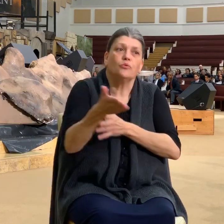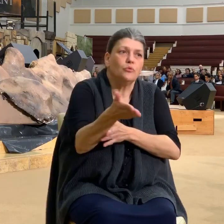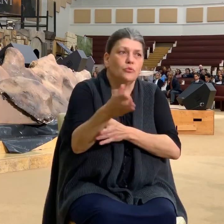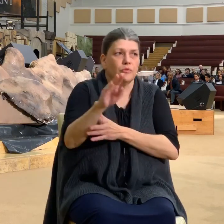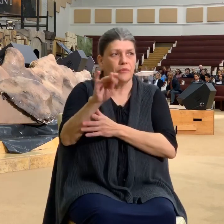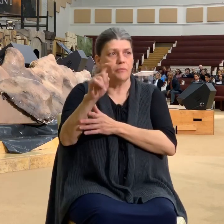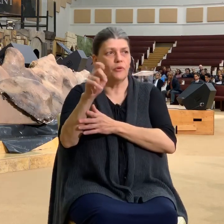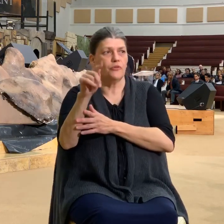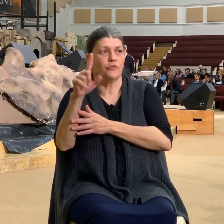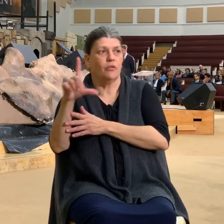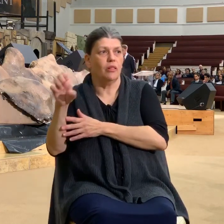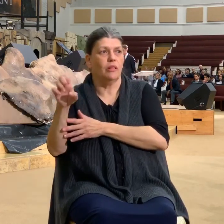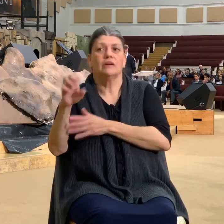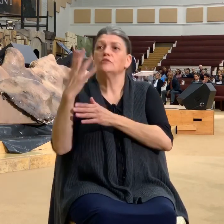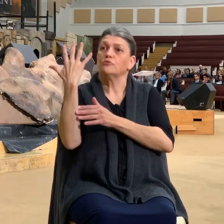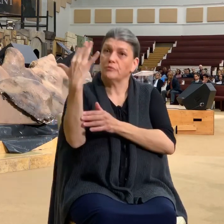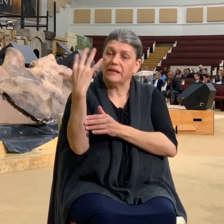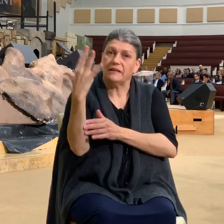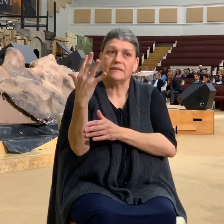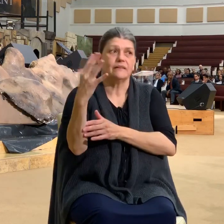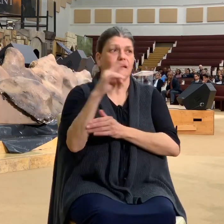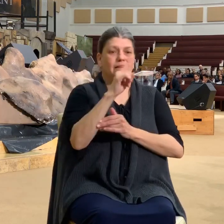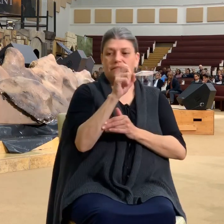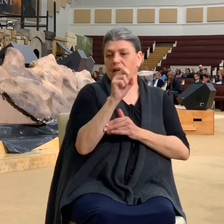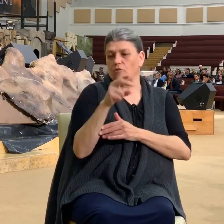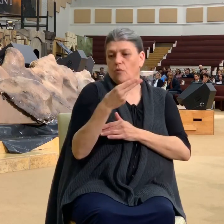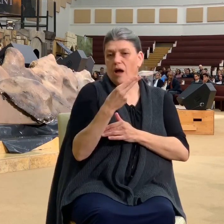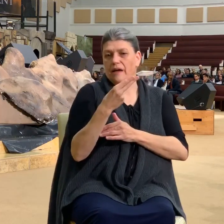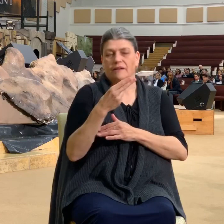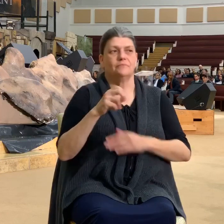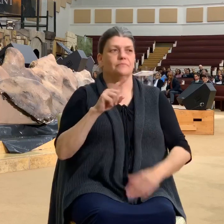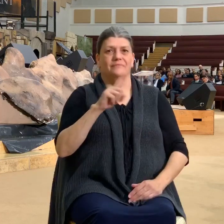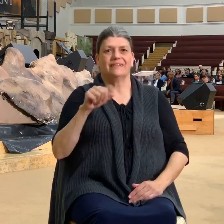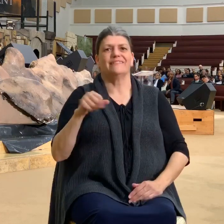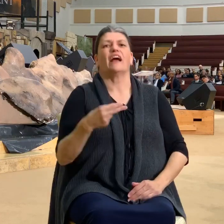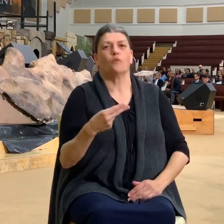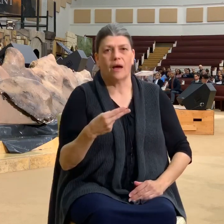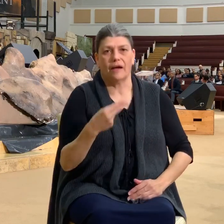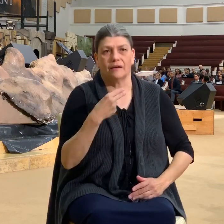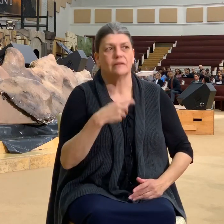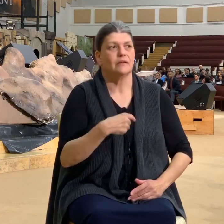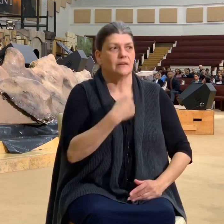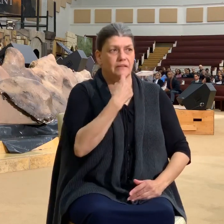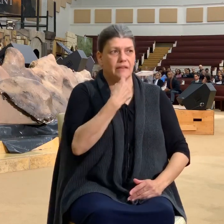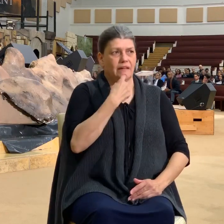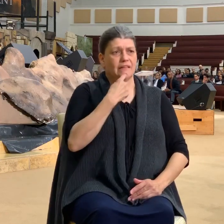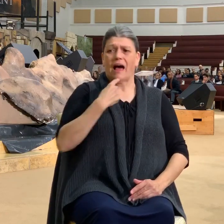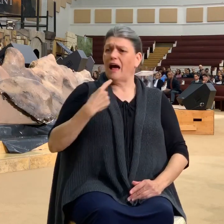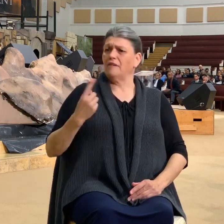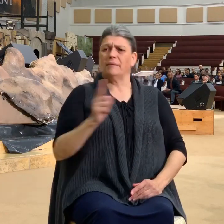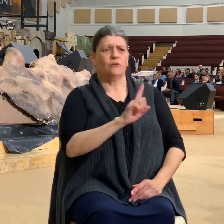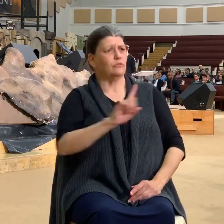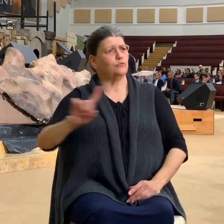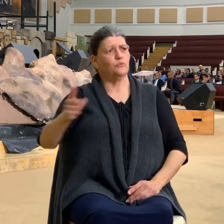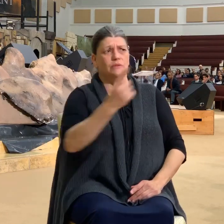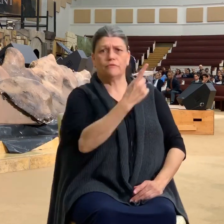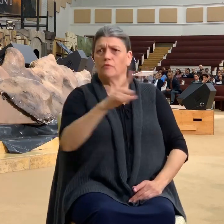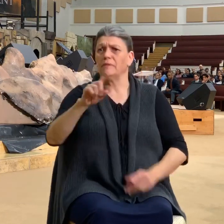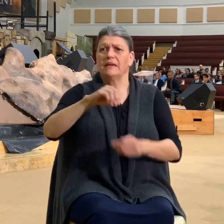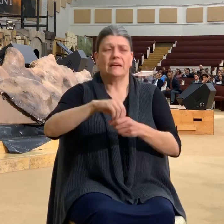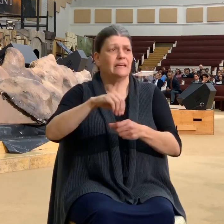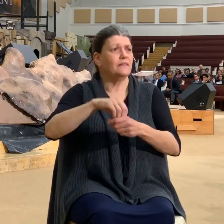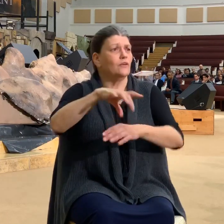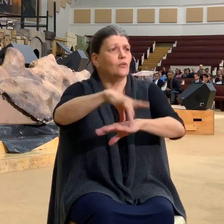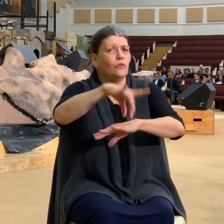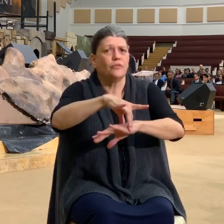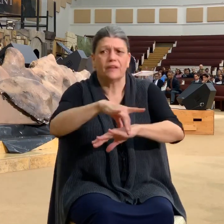Zechariah talks about that angel coming to the Lord, speaking of that watcher. He said, I've been going to and fro in the earth. And I've been looking. It's 7 years. You're